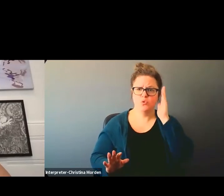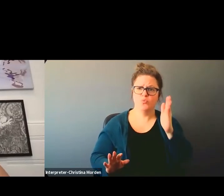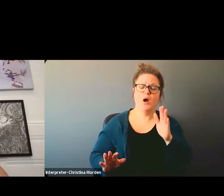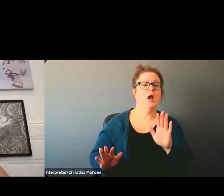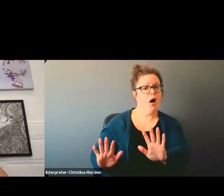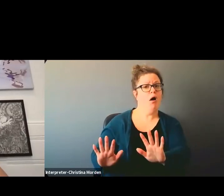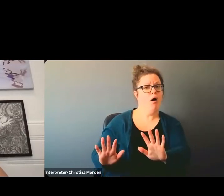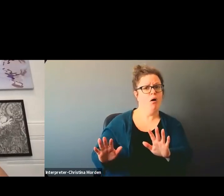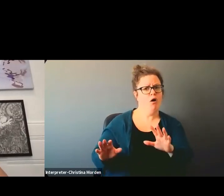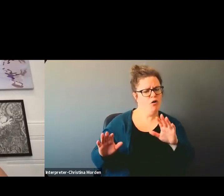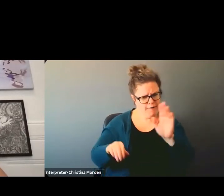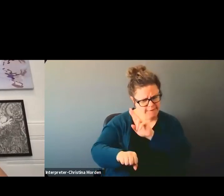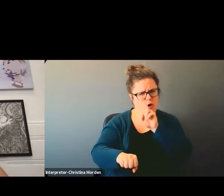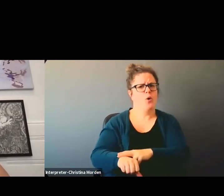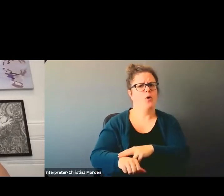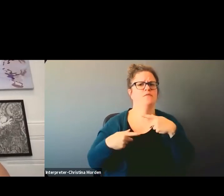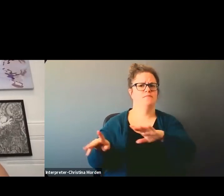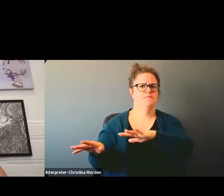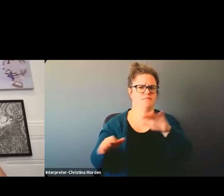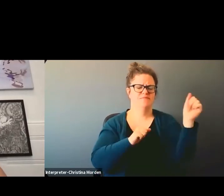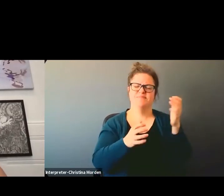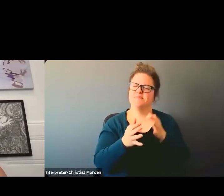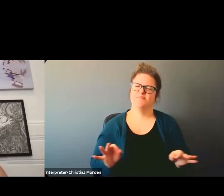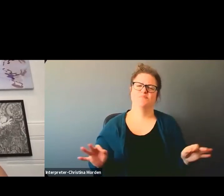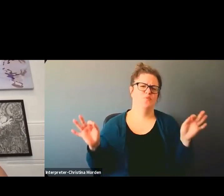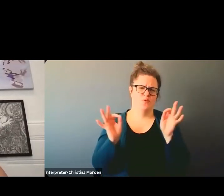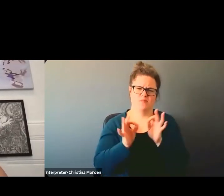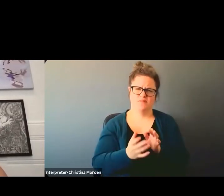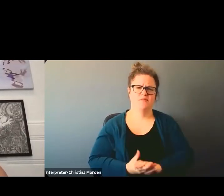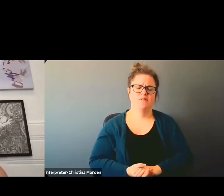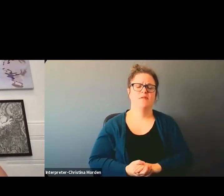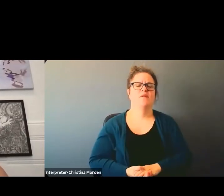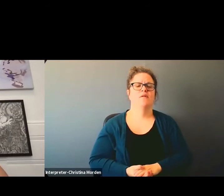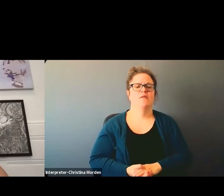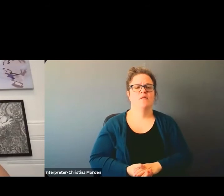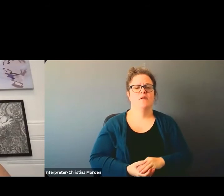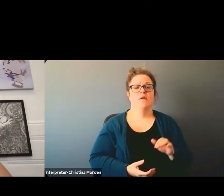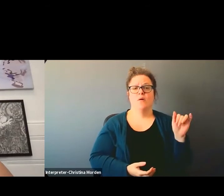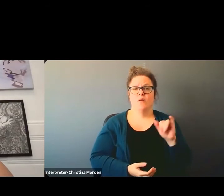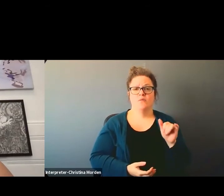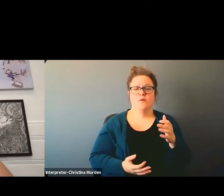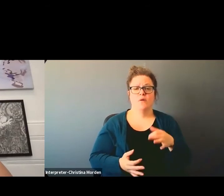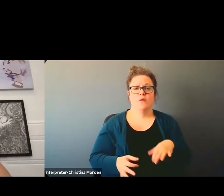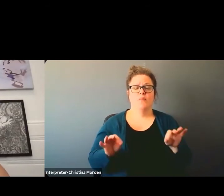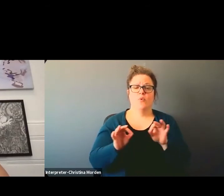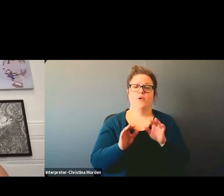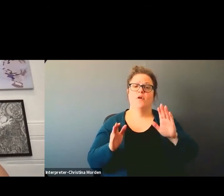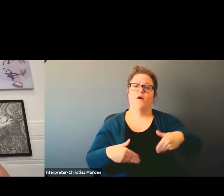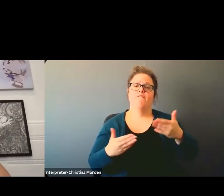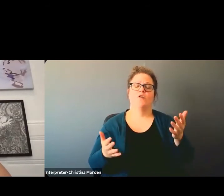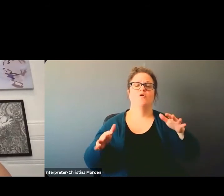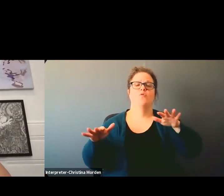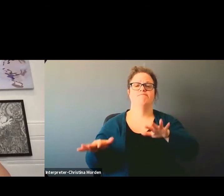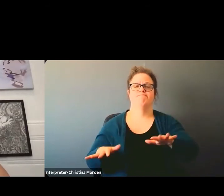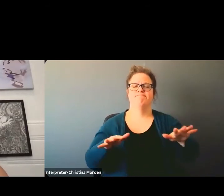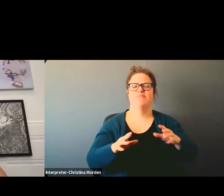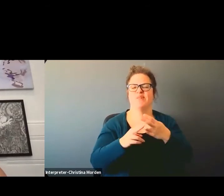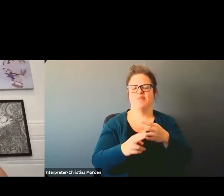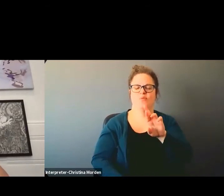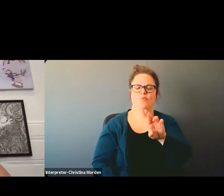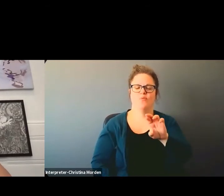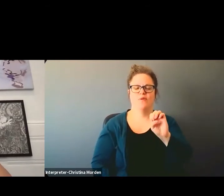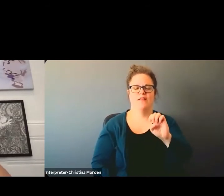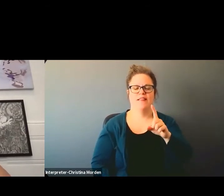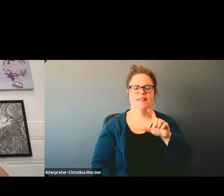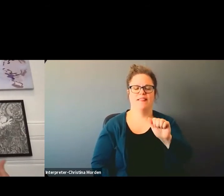responsibly. That's just so important. It's also great to offer relaxed performances. People with